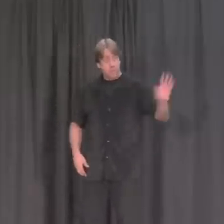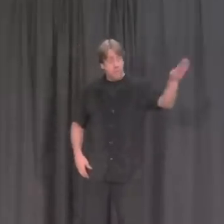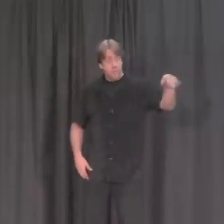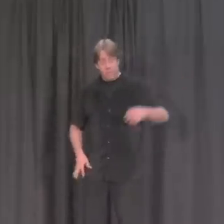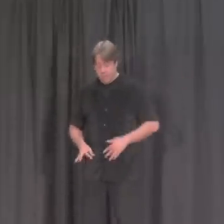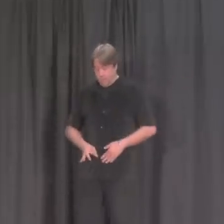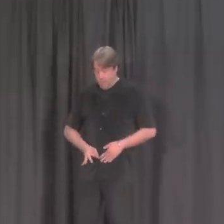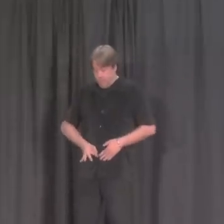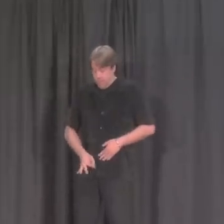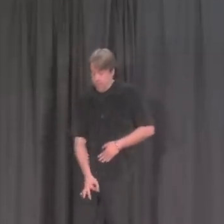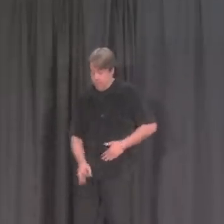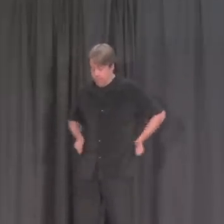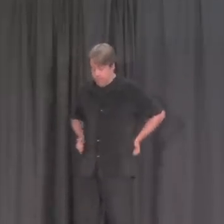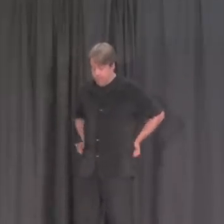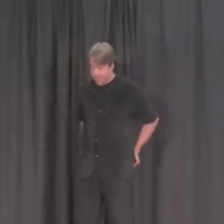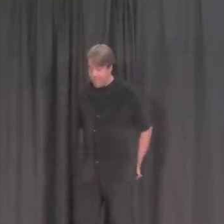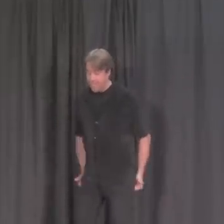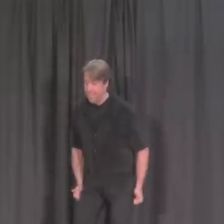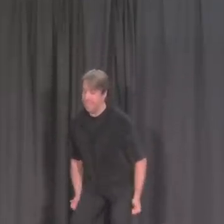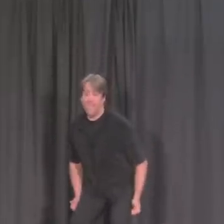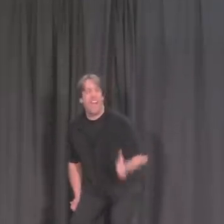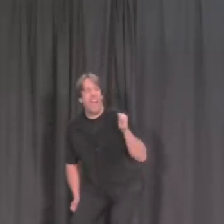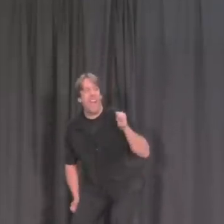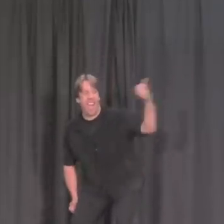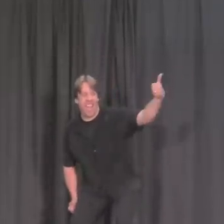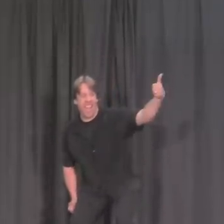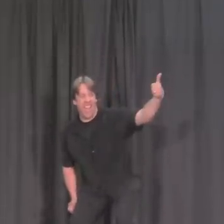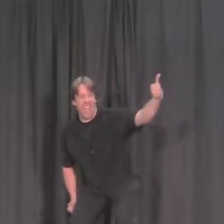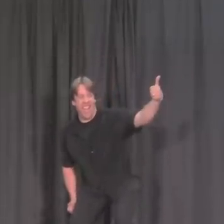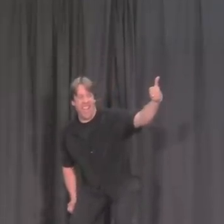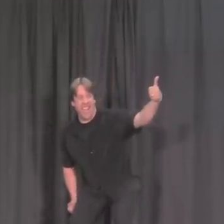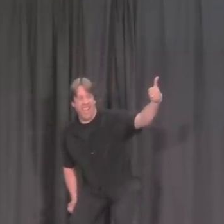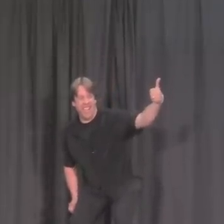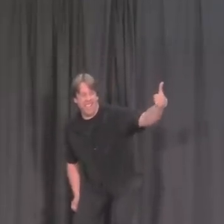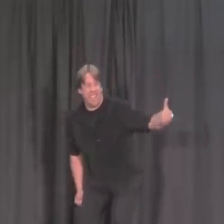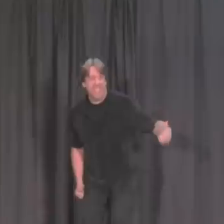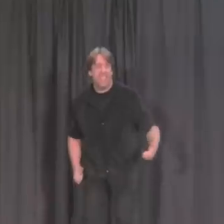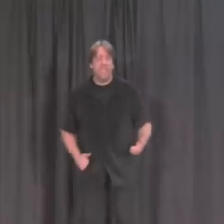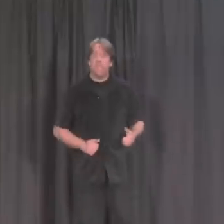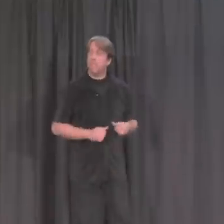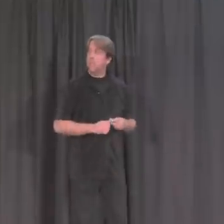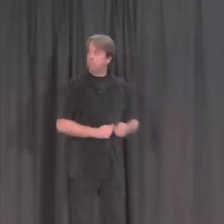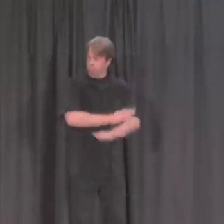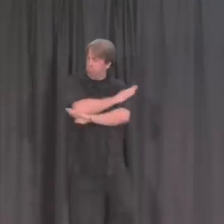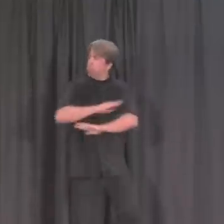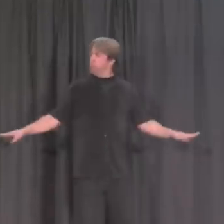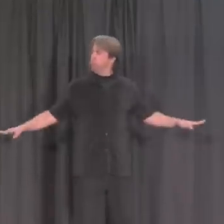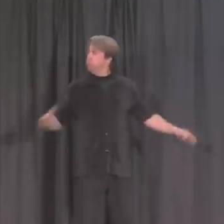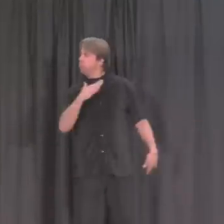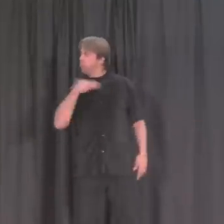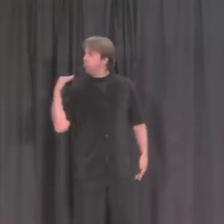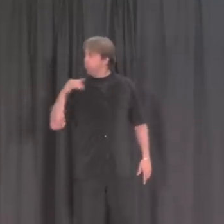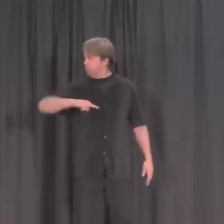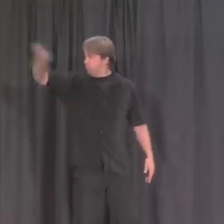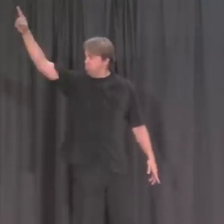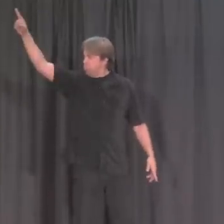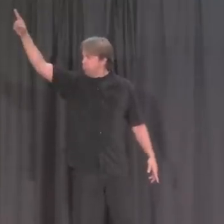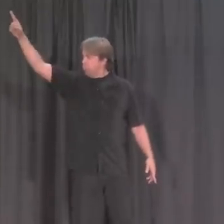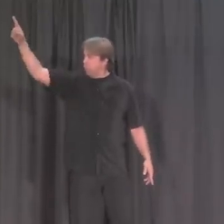to go ahead and act it out. So I did this. And he went, no! Definitely not! Get out of